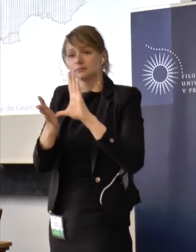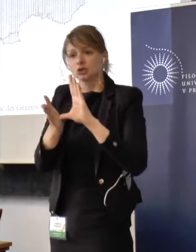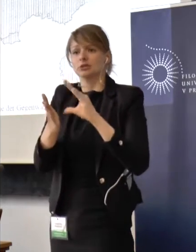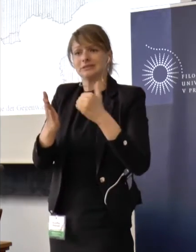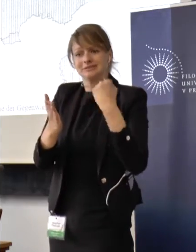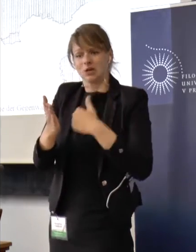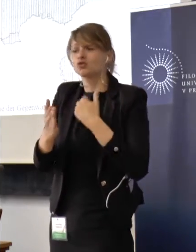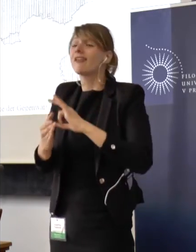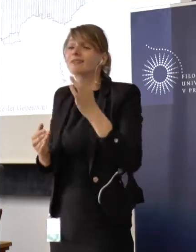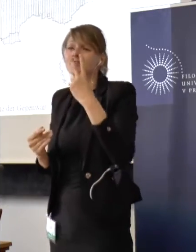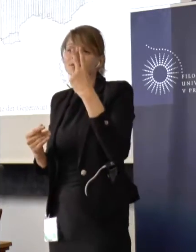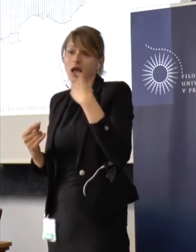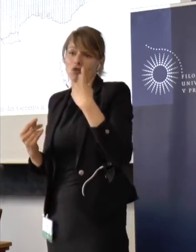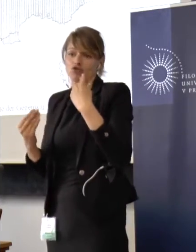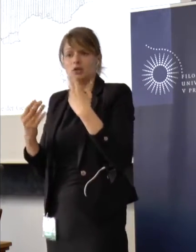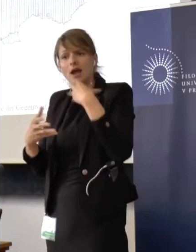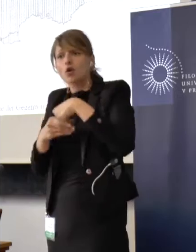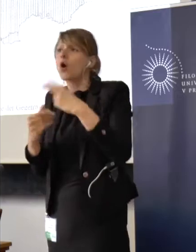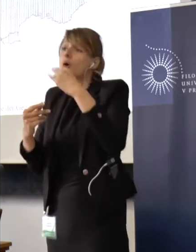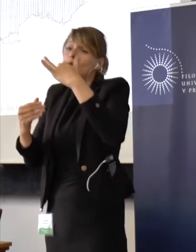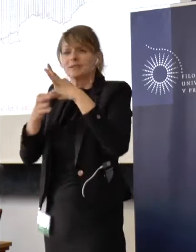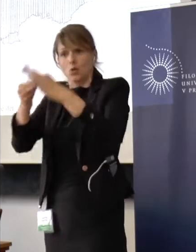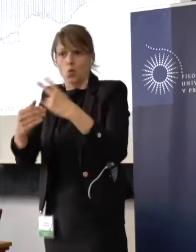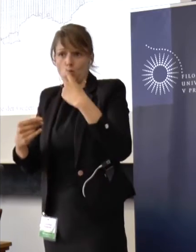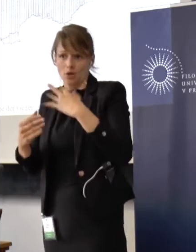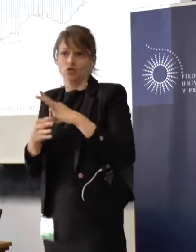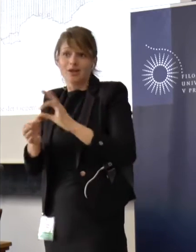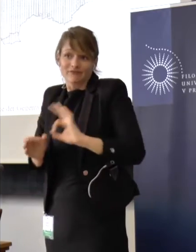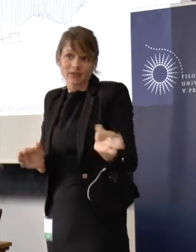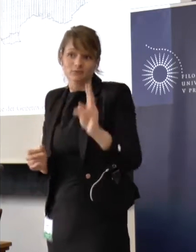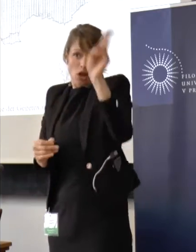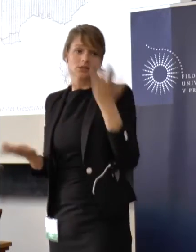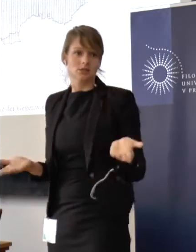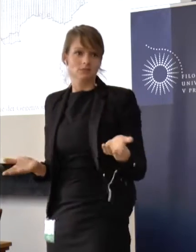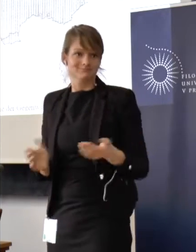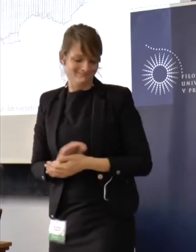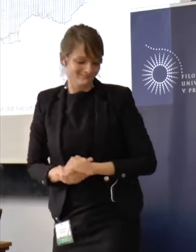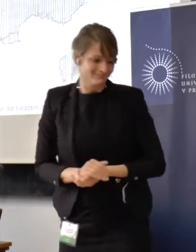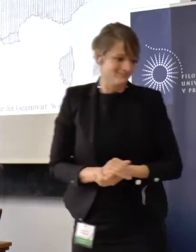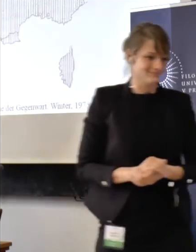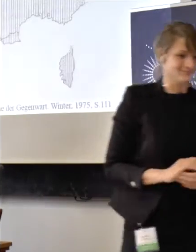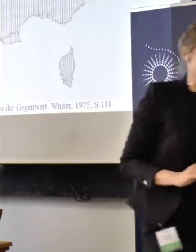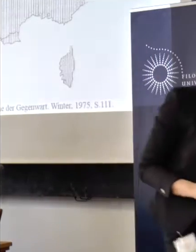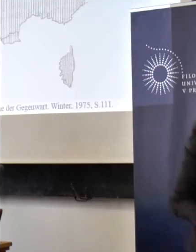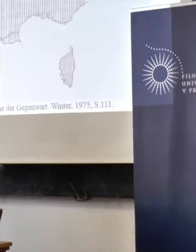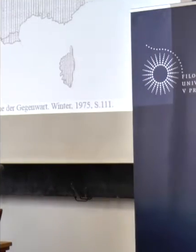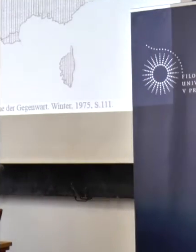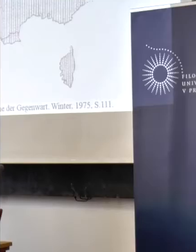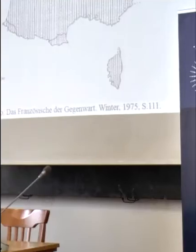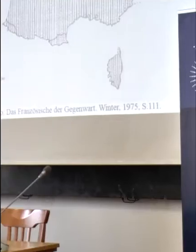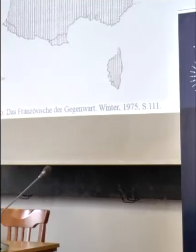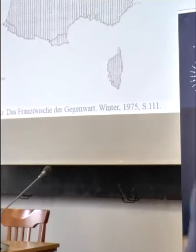to do. You do not want to study Chinese, but you want to study business and want to become rich. You can all do this